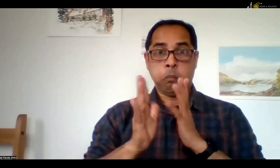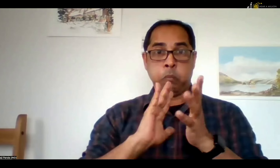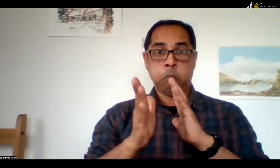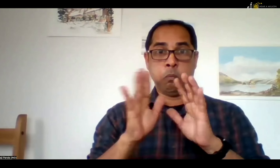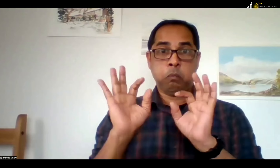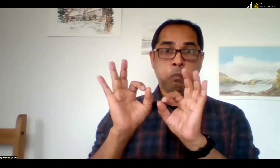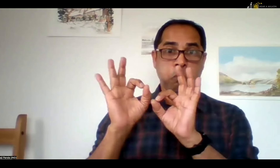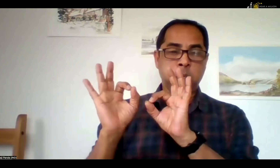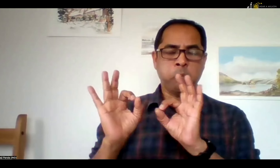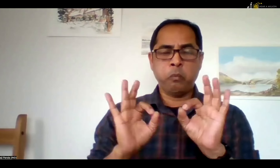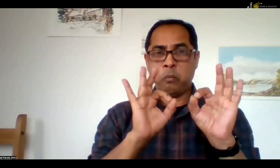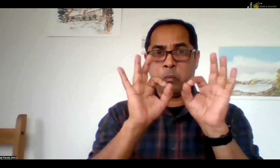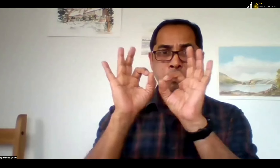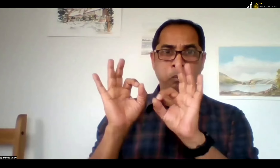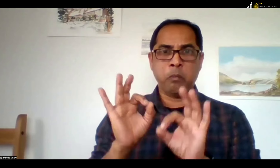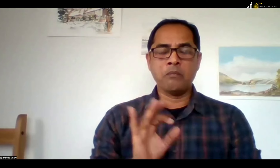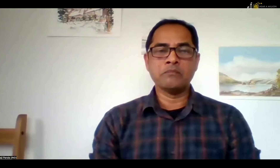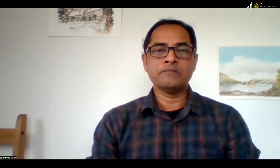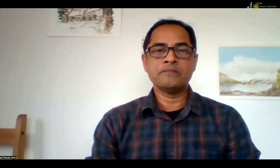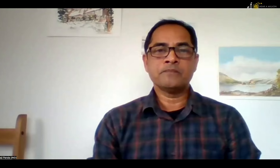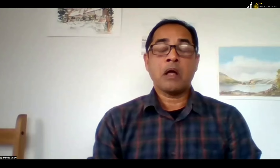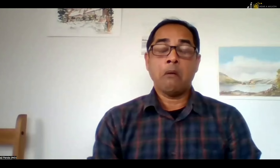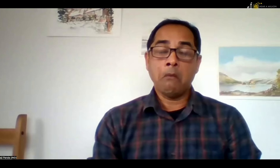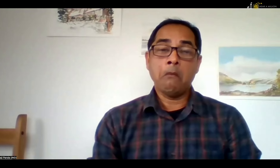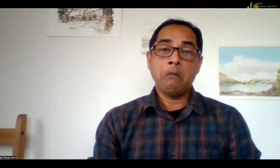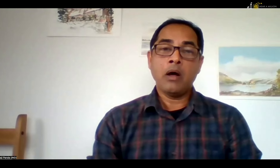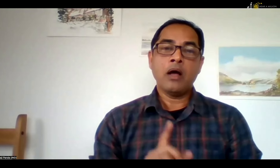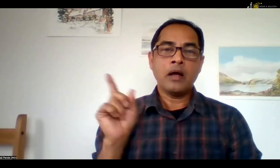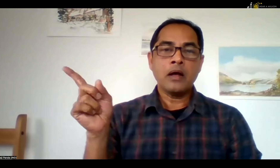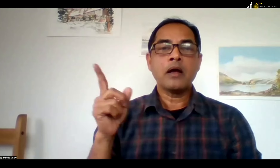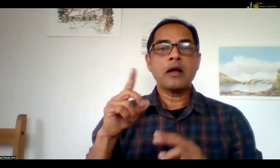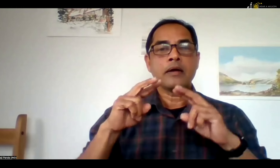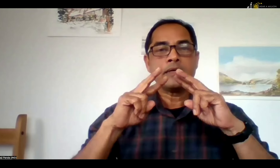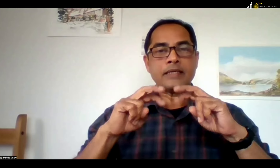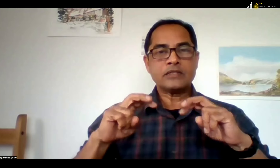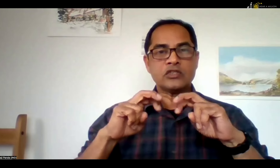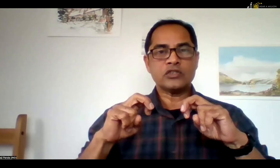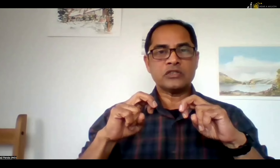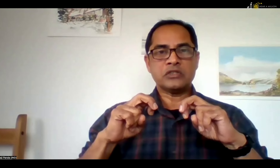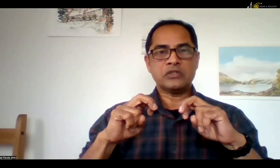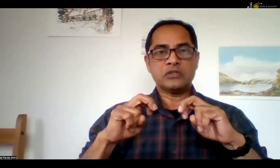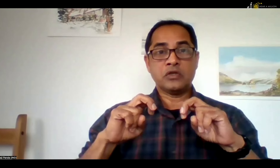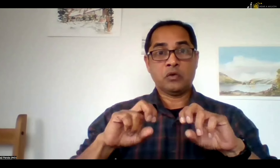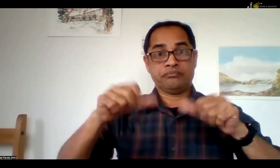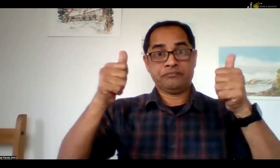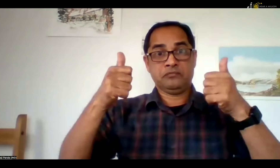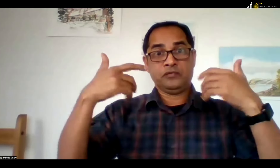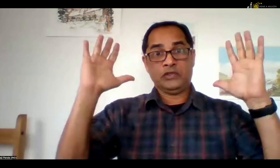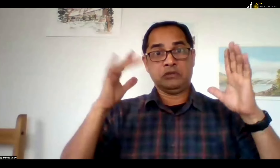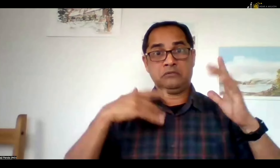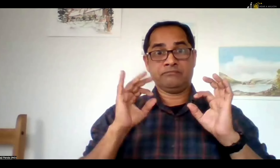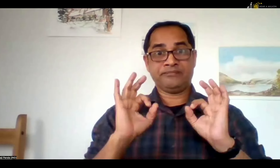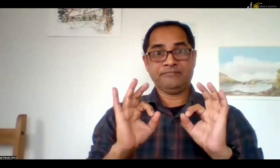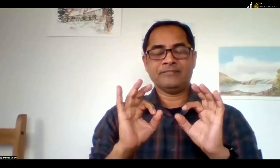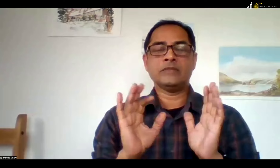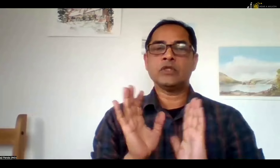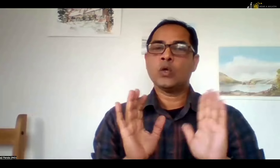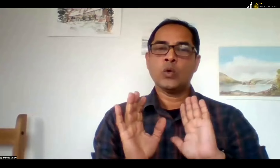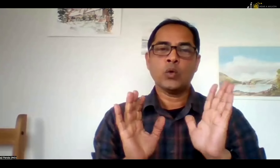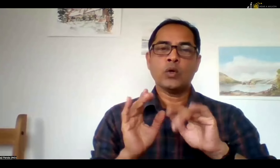that, it's a fantastic organization, all signing environment. But at the same time,